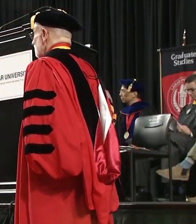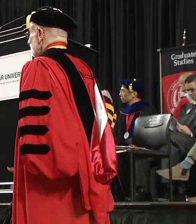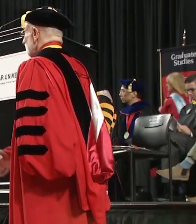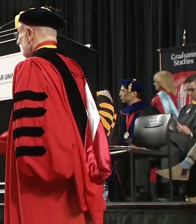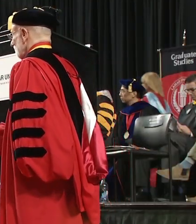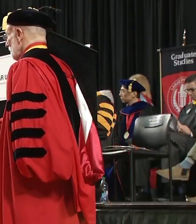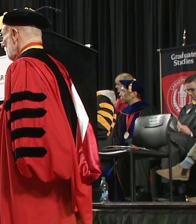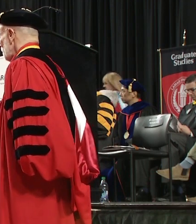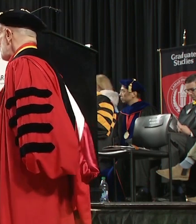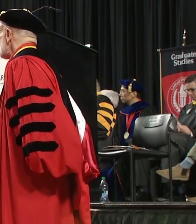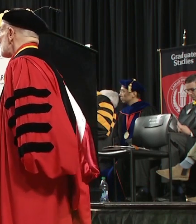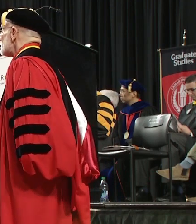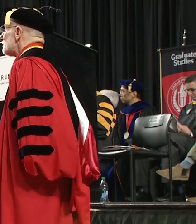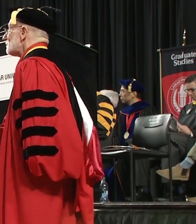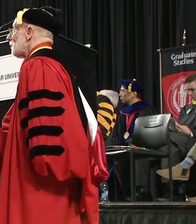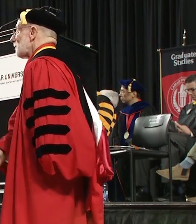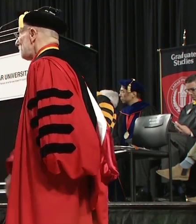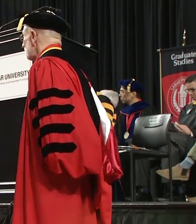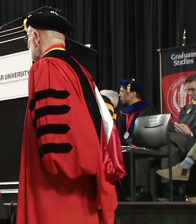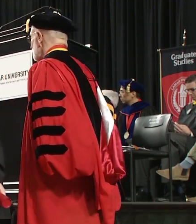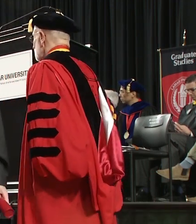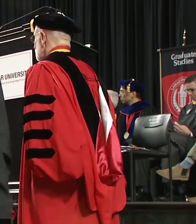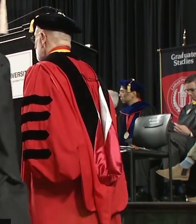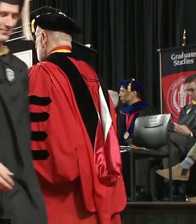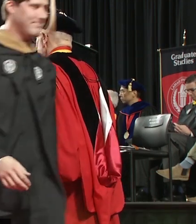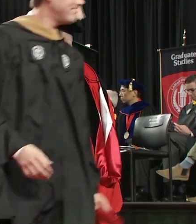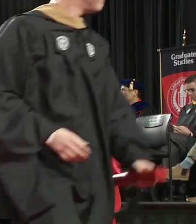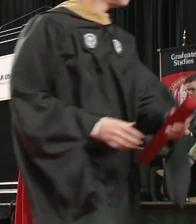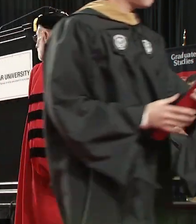Varsha Viswanath Kosindal.